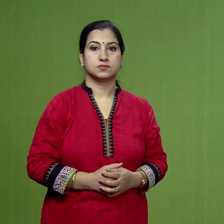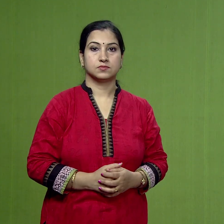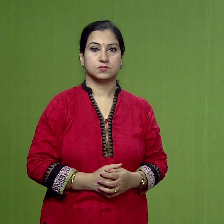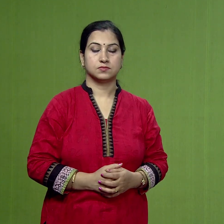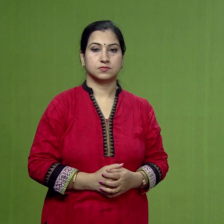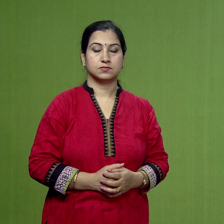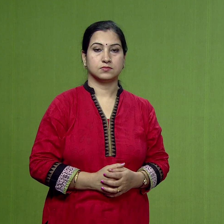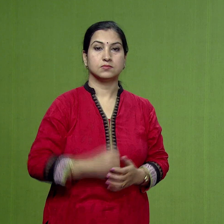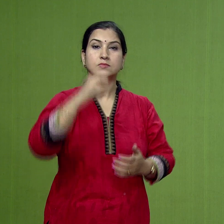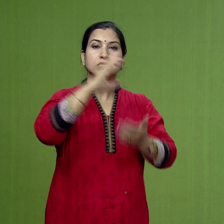Chapter 6,